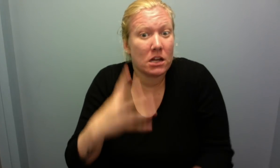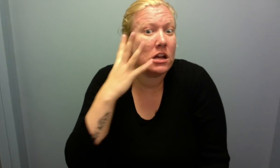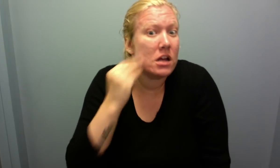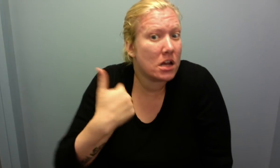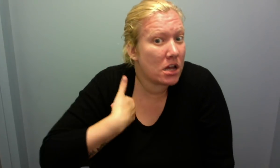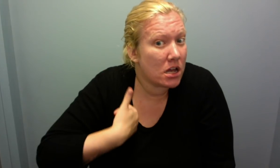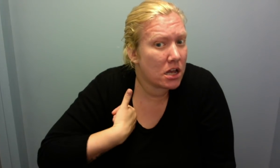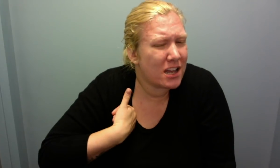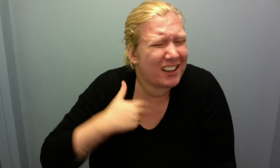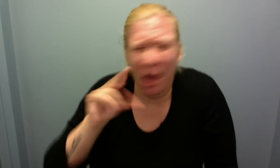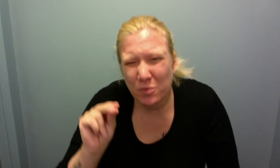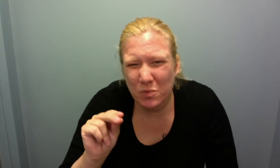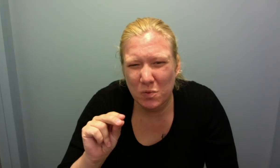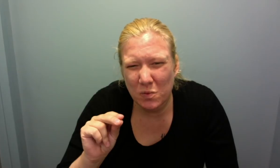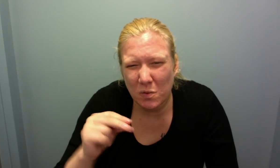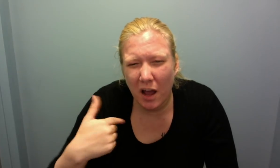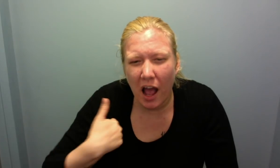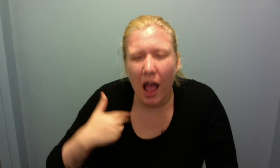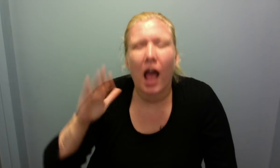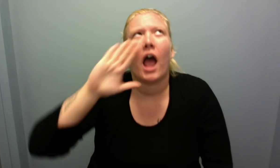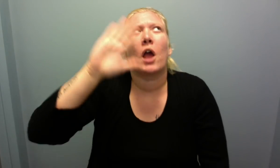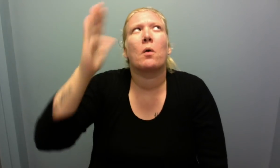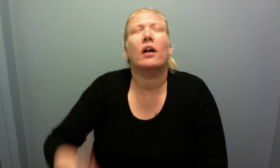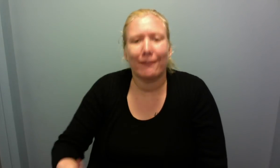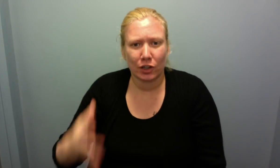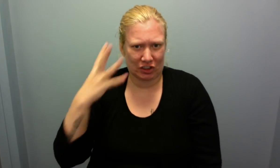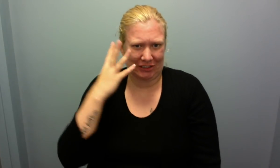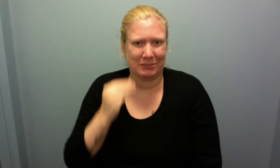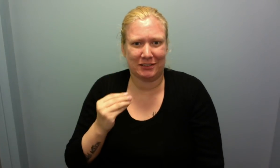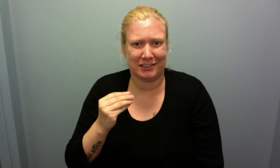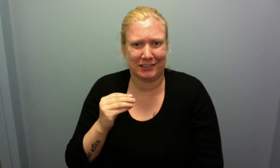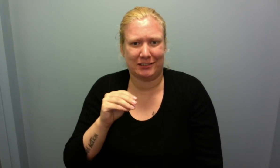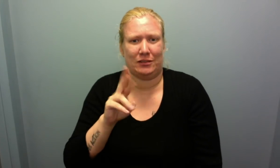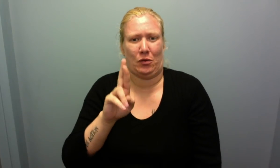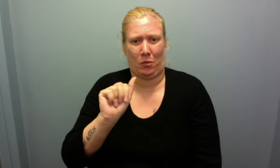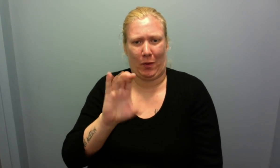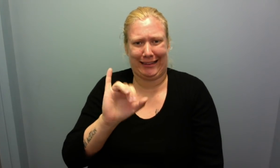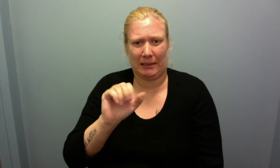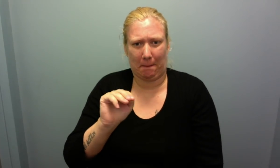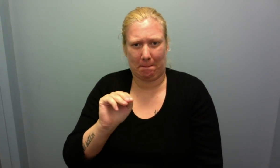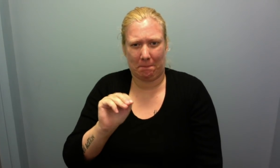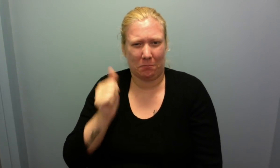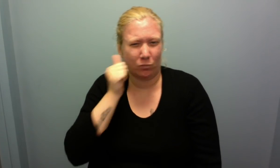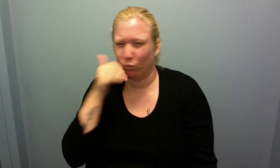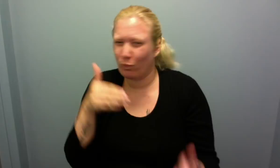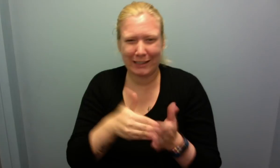class? Absolutely not, because I will never experience what it's like to be an African American person. I am a